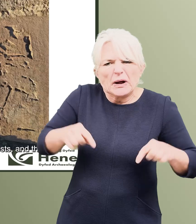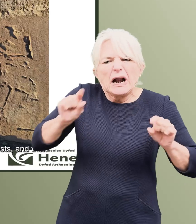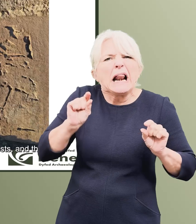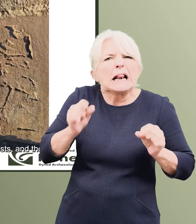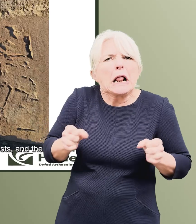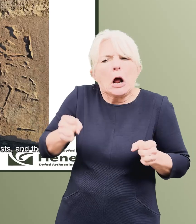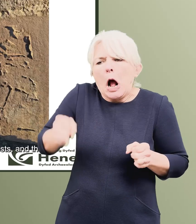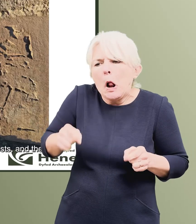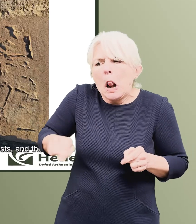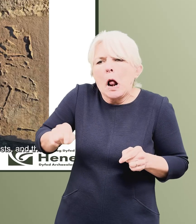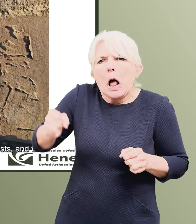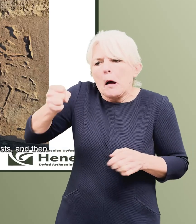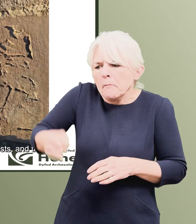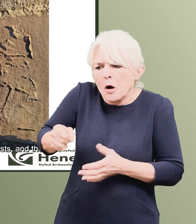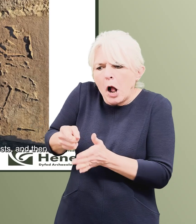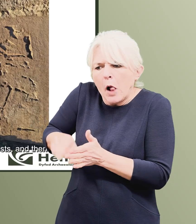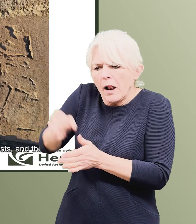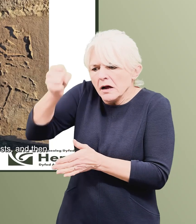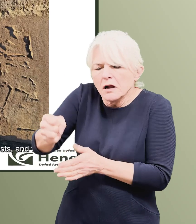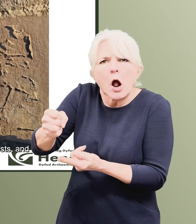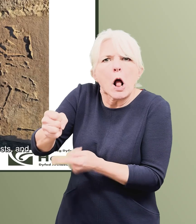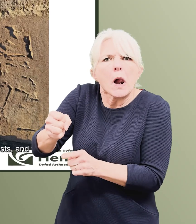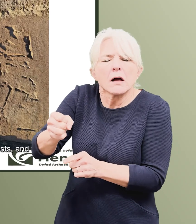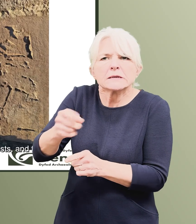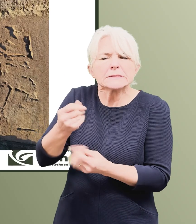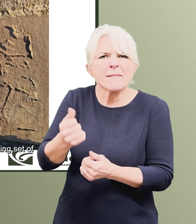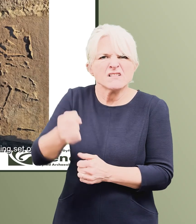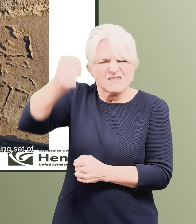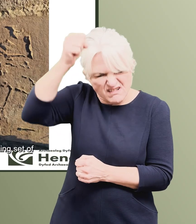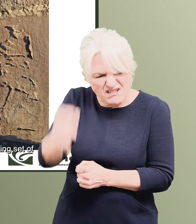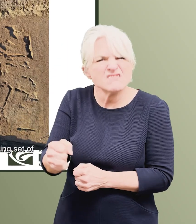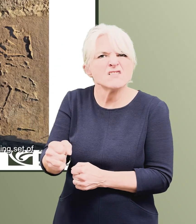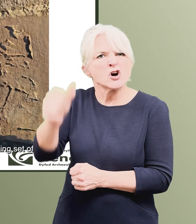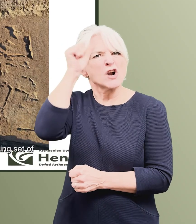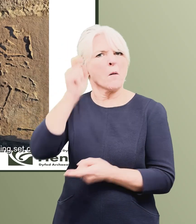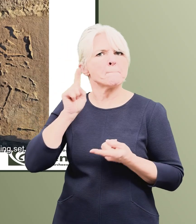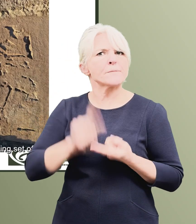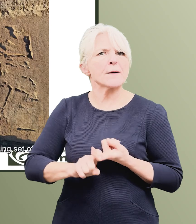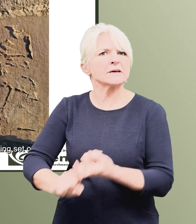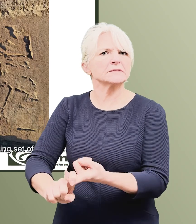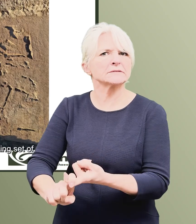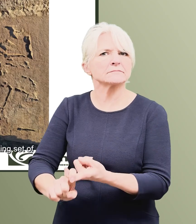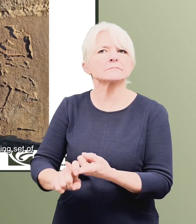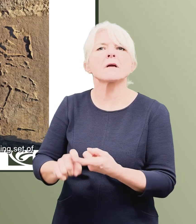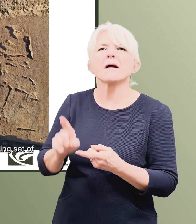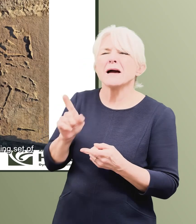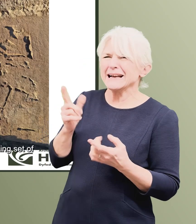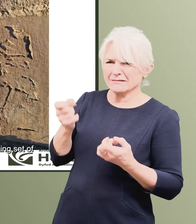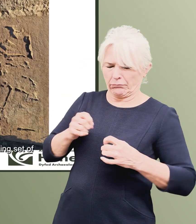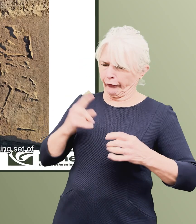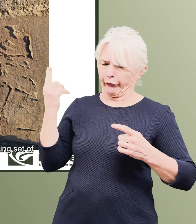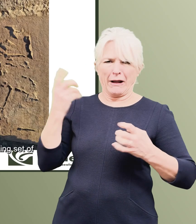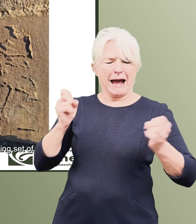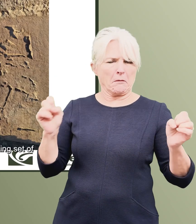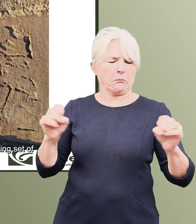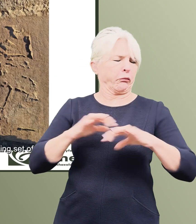posts, and then they expand to the east, up here, where we start to lose it a bit. It's a fairly sprawling